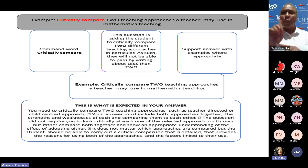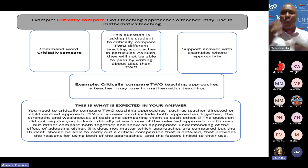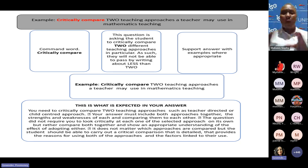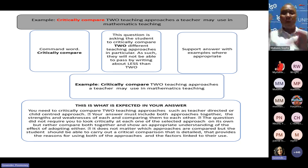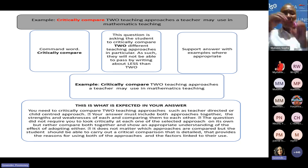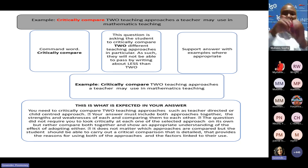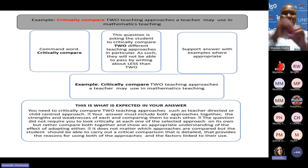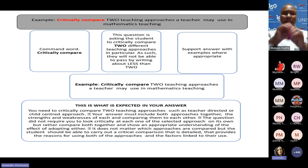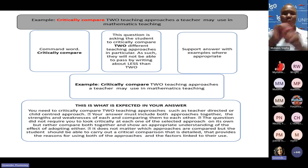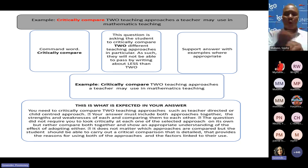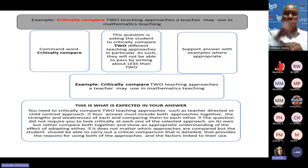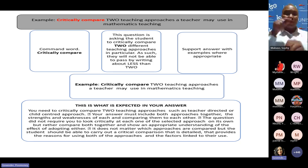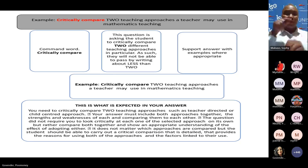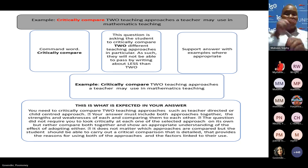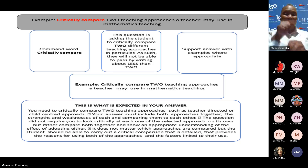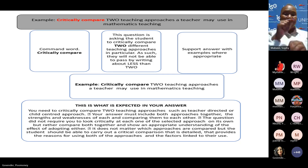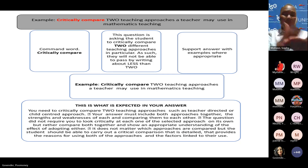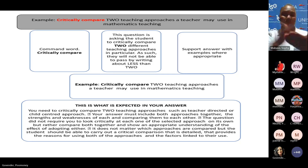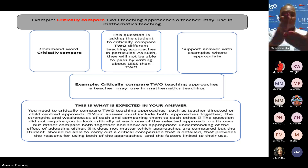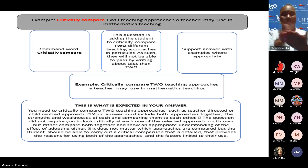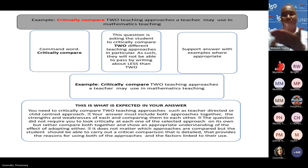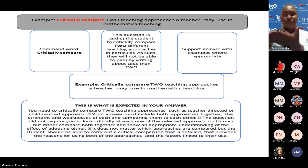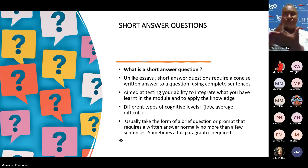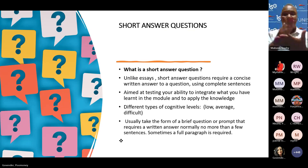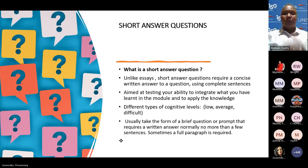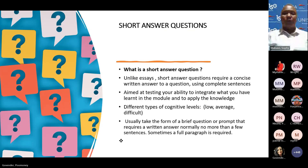include all these components.